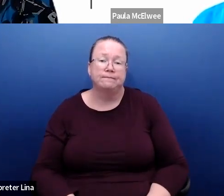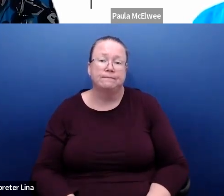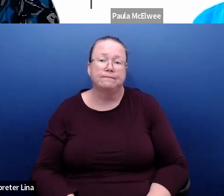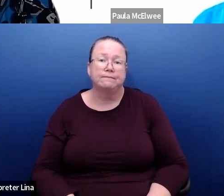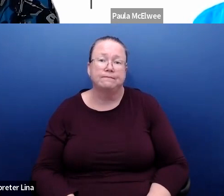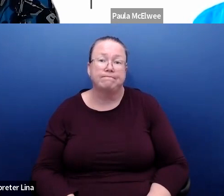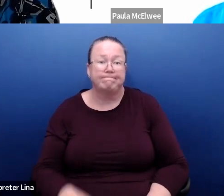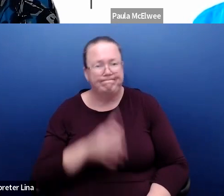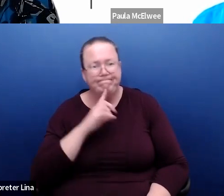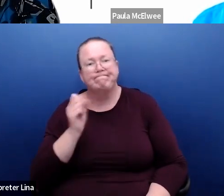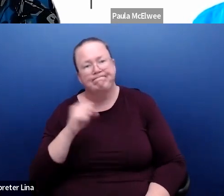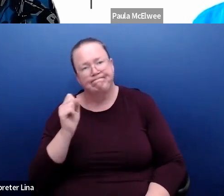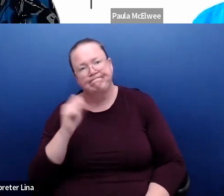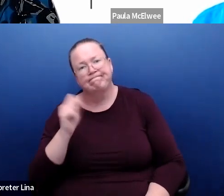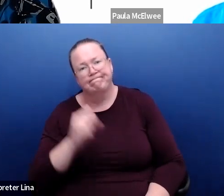Definitely.